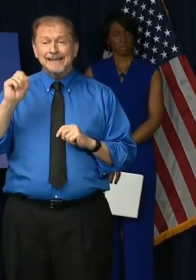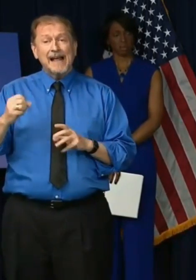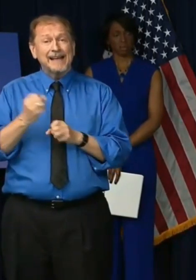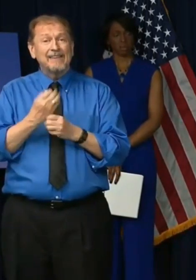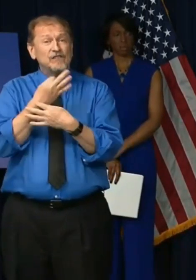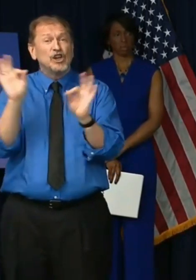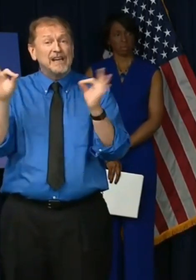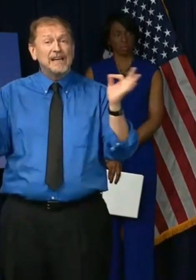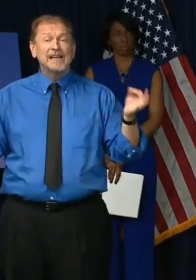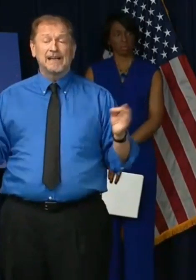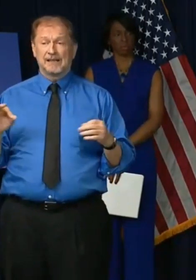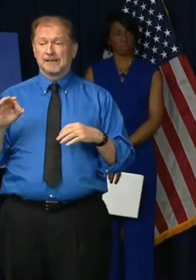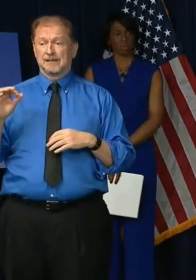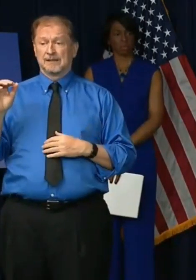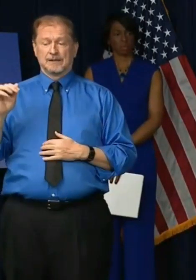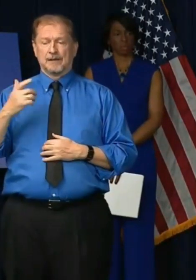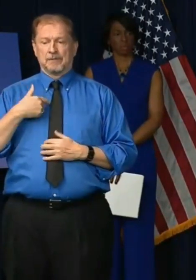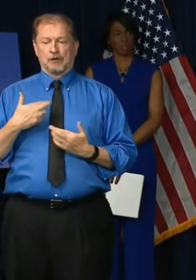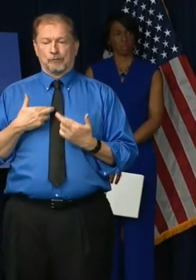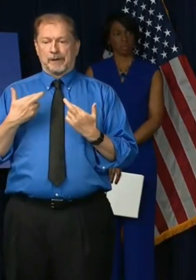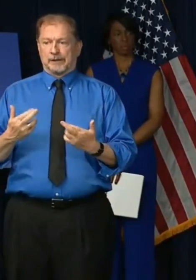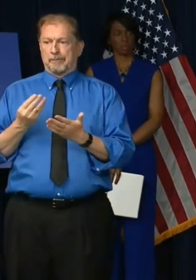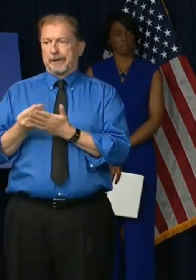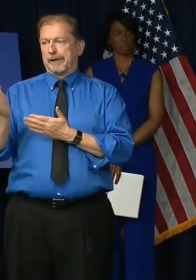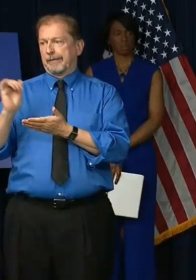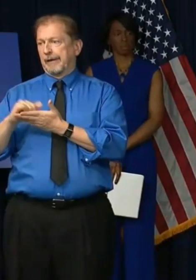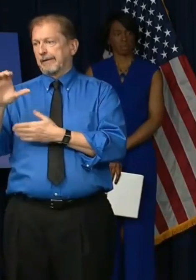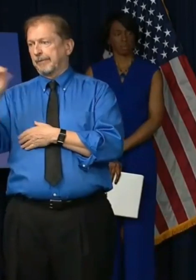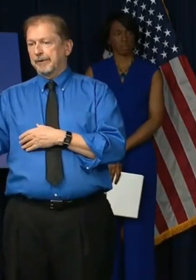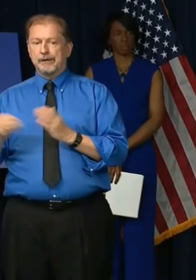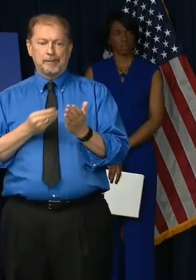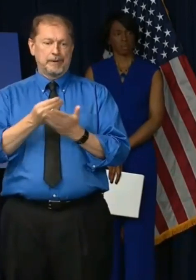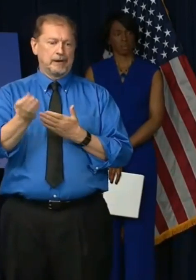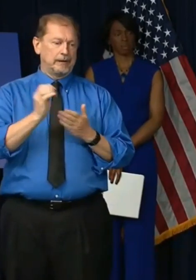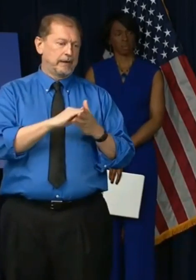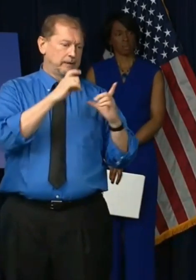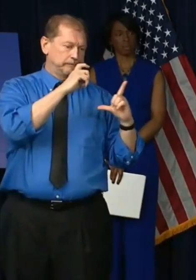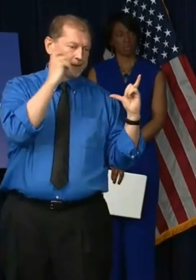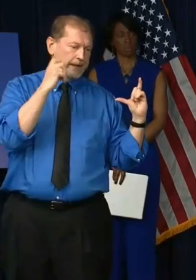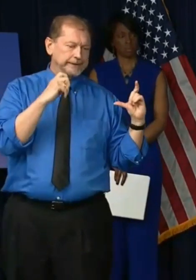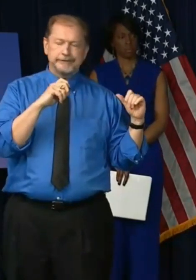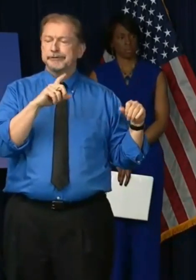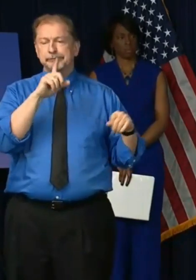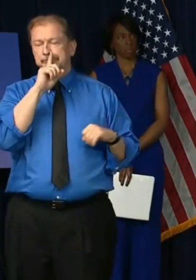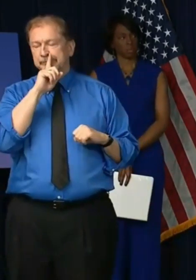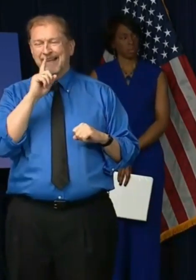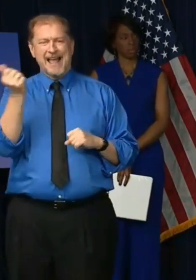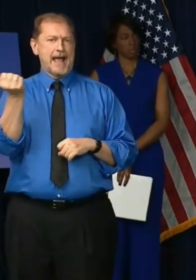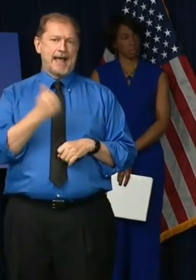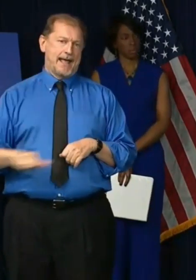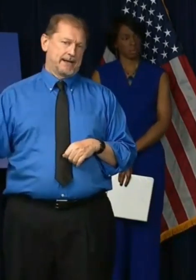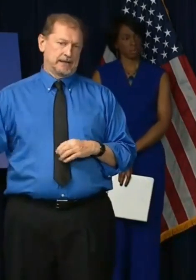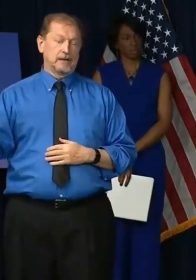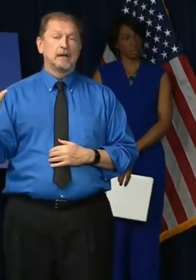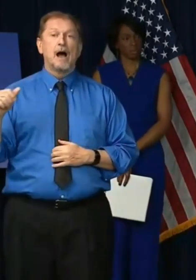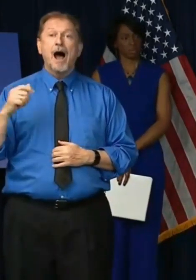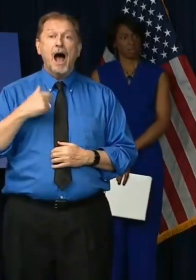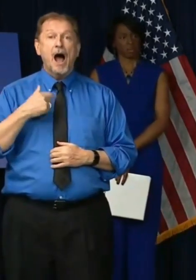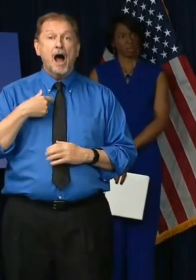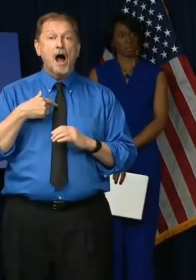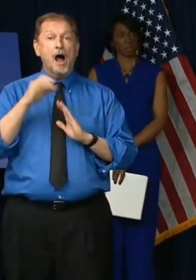mask. I certainly am not going to recommend a particular mask maker, but I know, I saw a